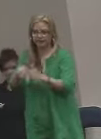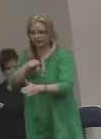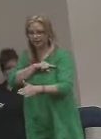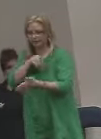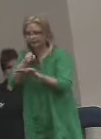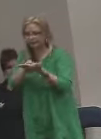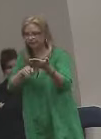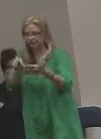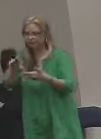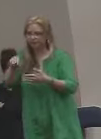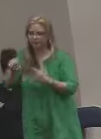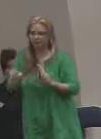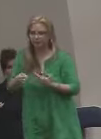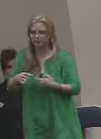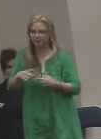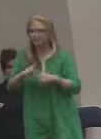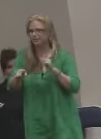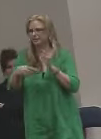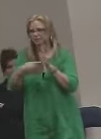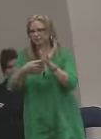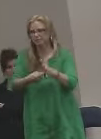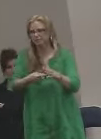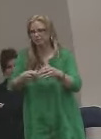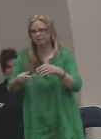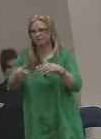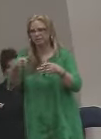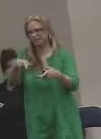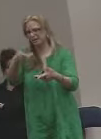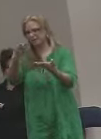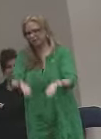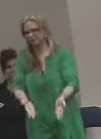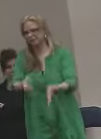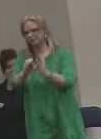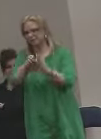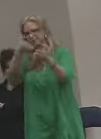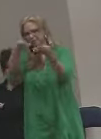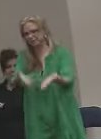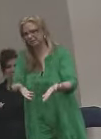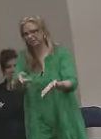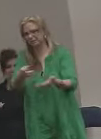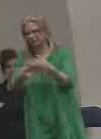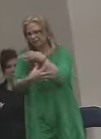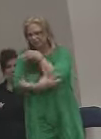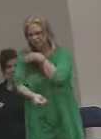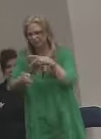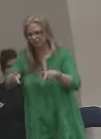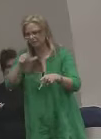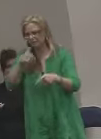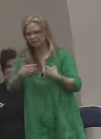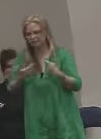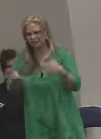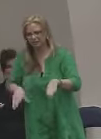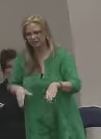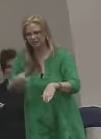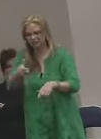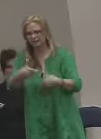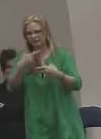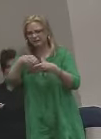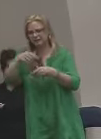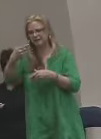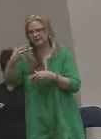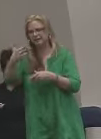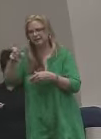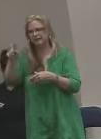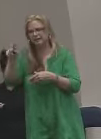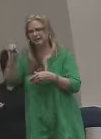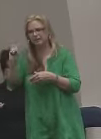a prime example of how a poor person doesn't have a chance. He was living in the ghetto. He had an opportunity. If somebody gave